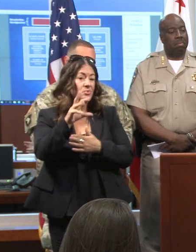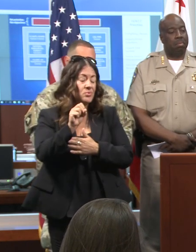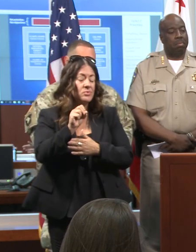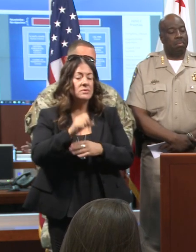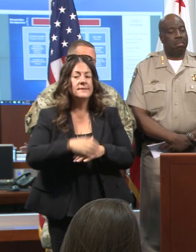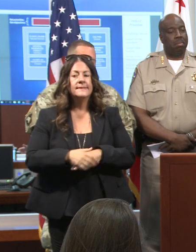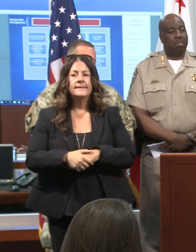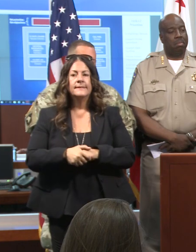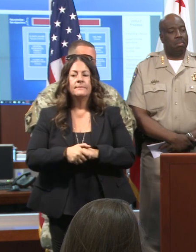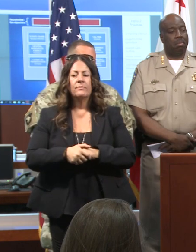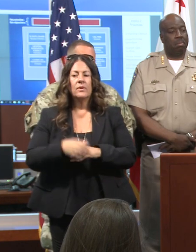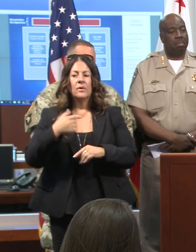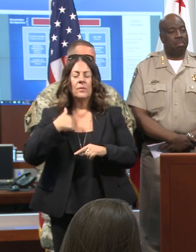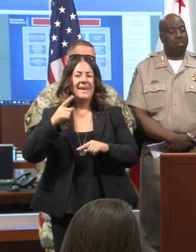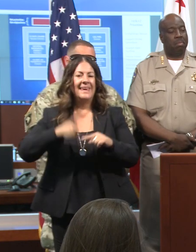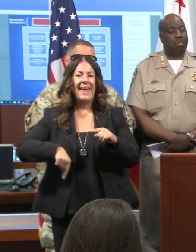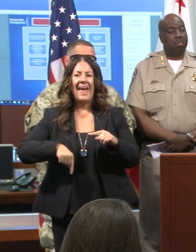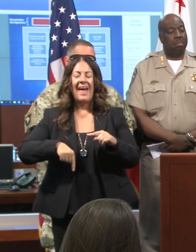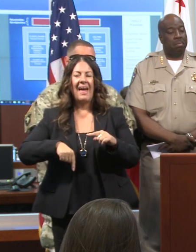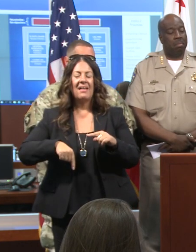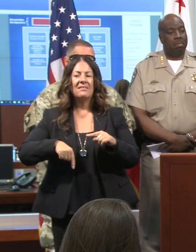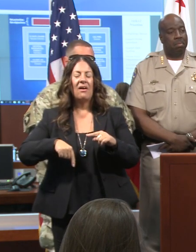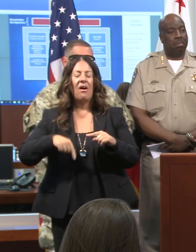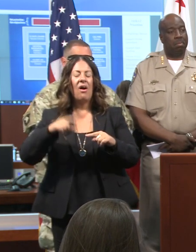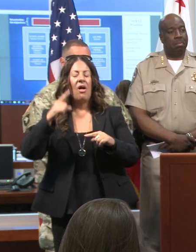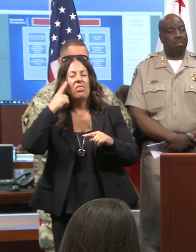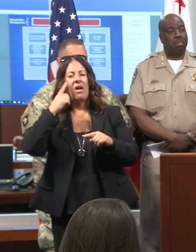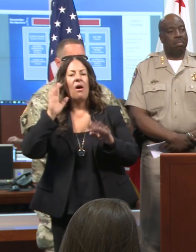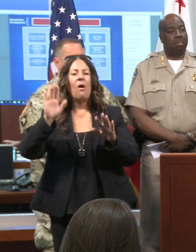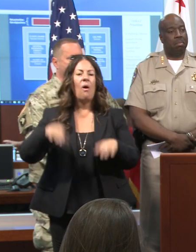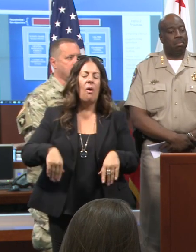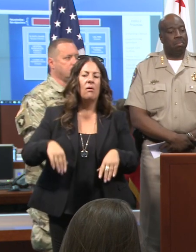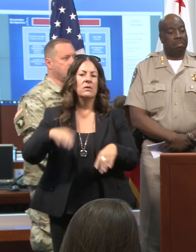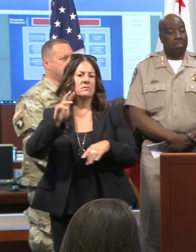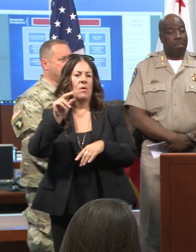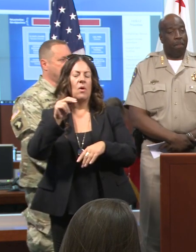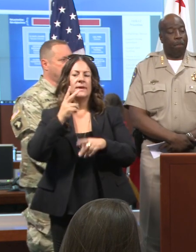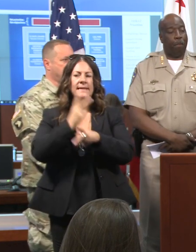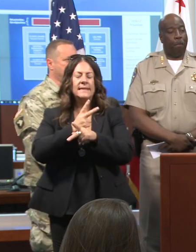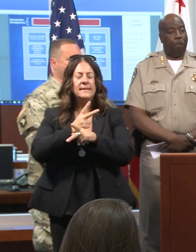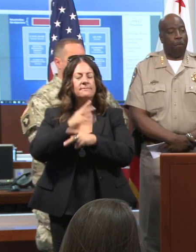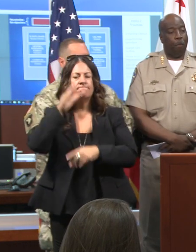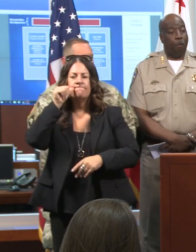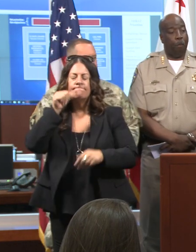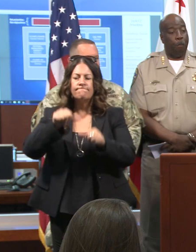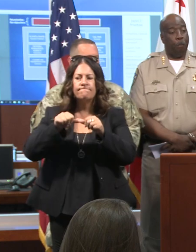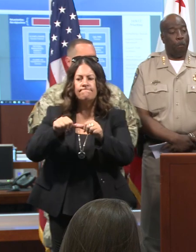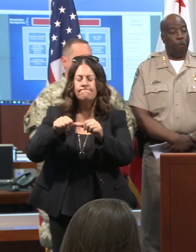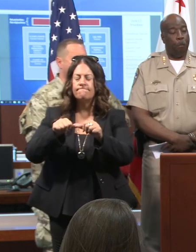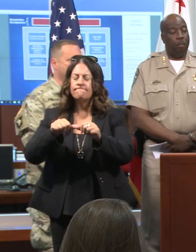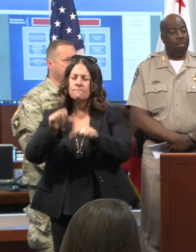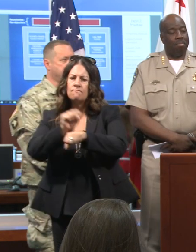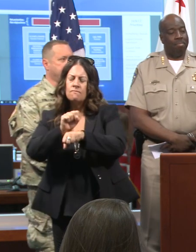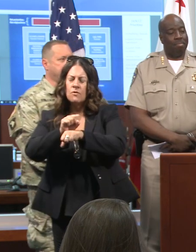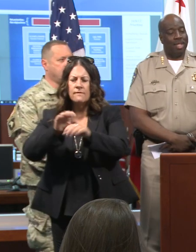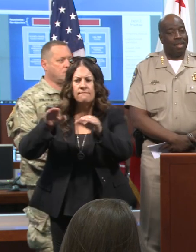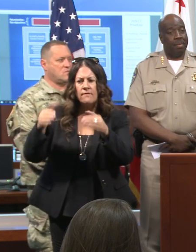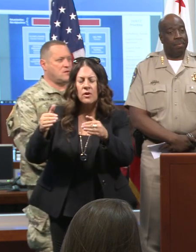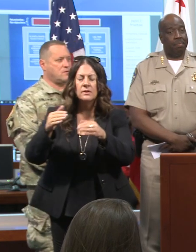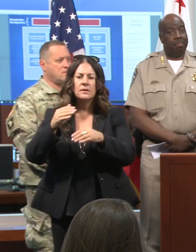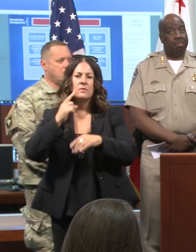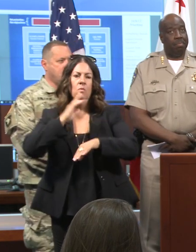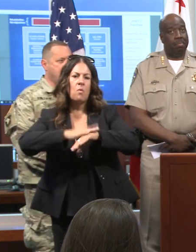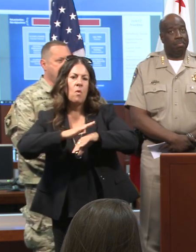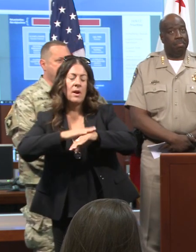we can't keep our guard down. We are looking at fire weather conditions and potential red flag warnings returning